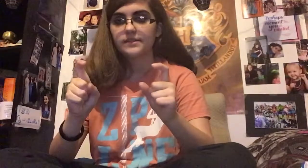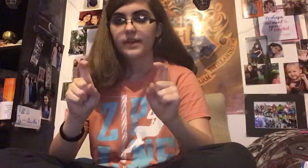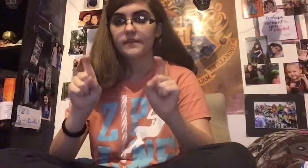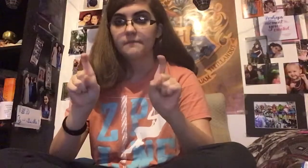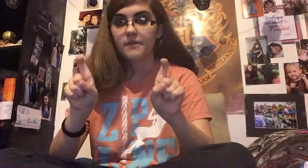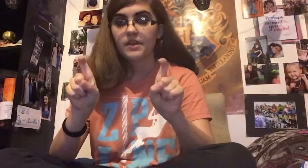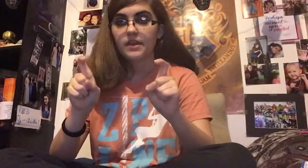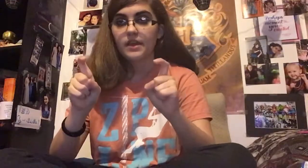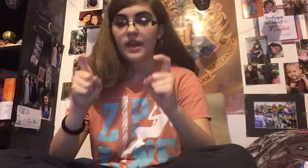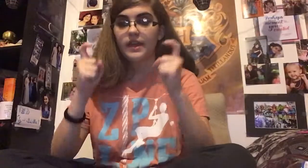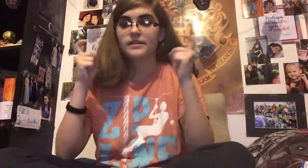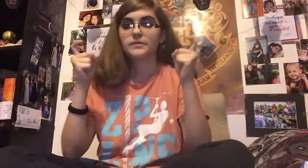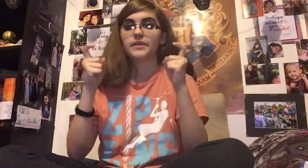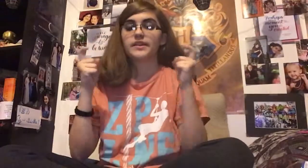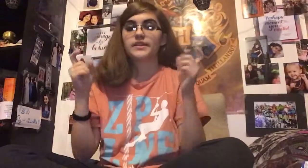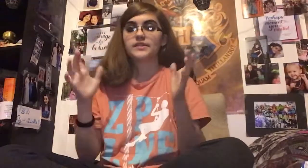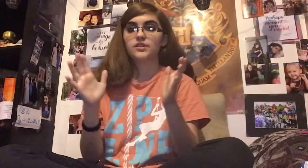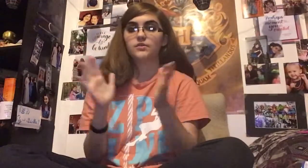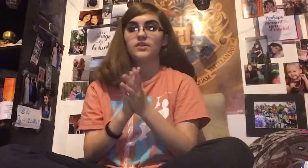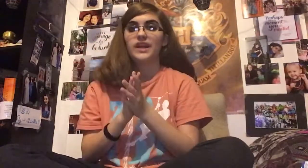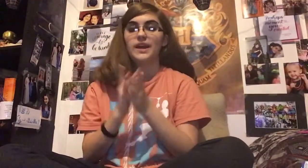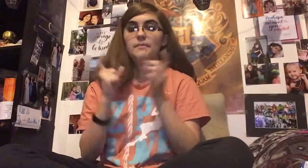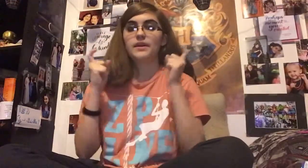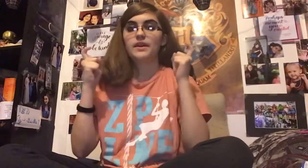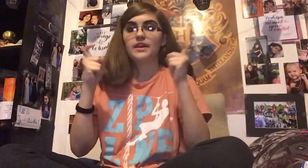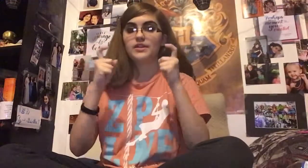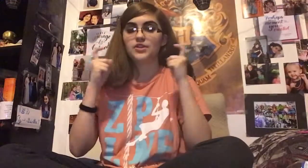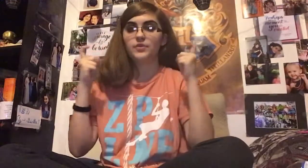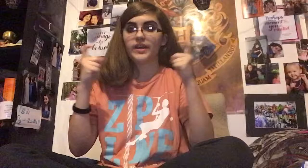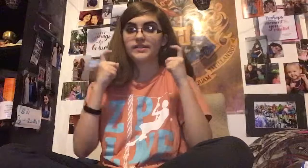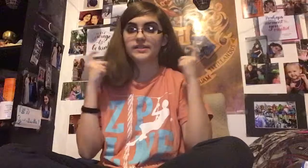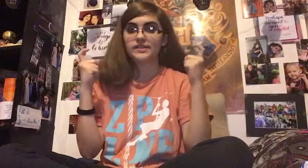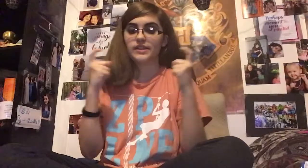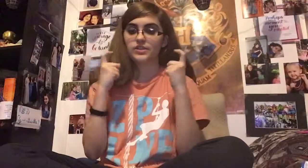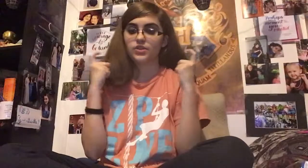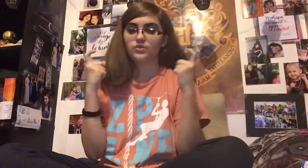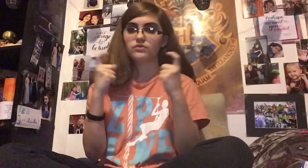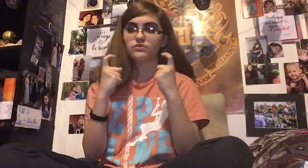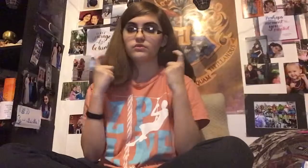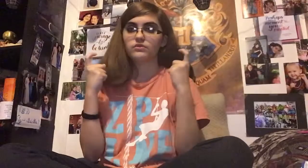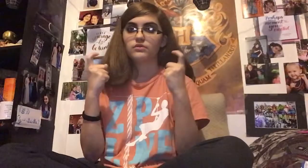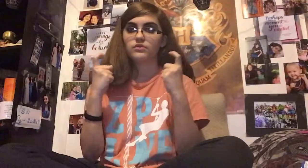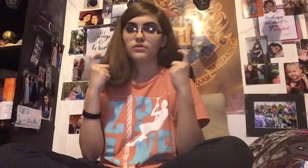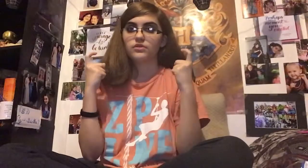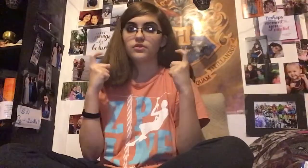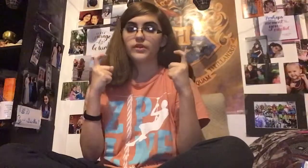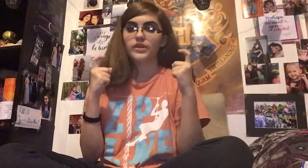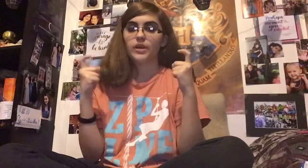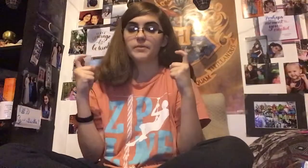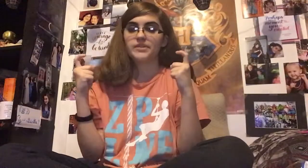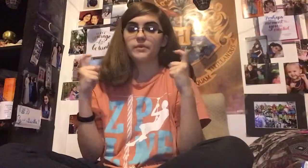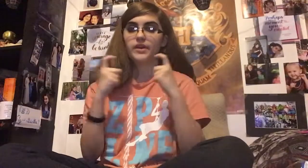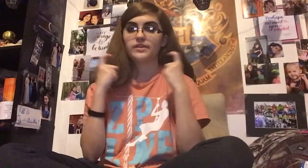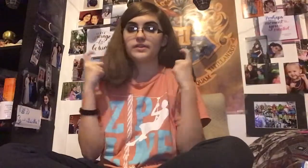Yes, okay. X, and be like this. So clap, 2 X's in a circle, going the opposite way, you see?